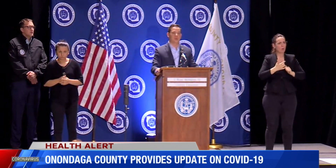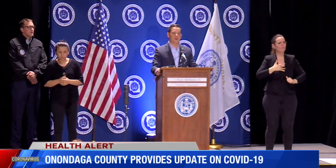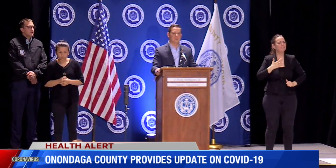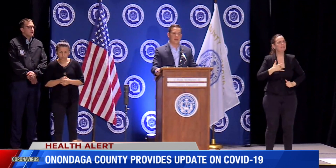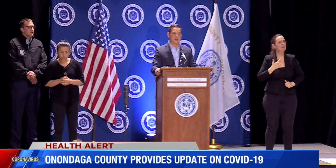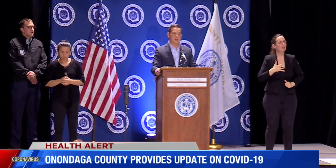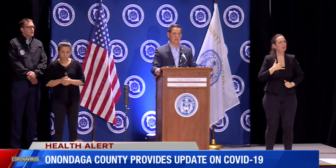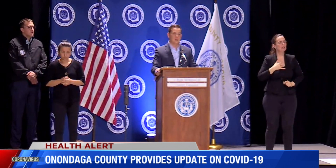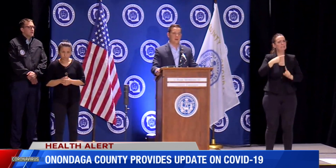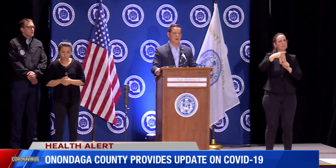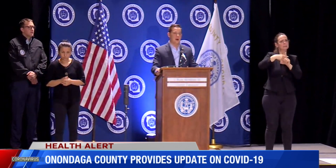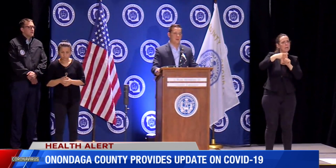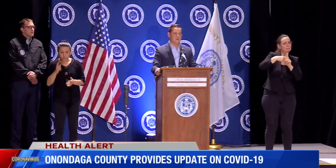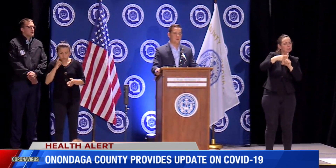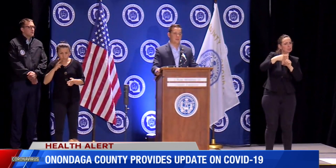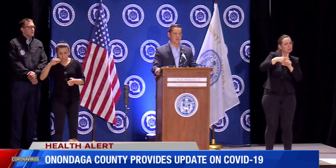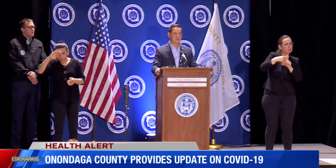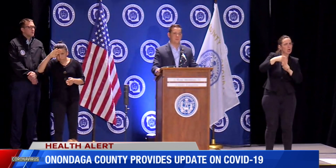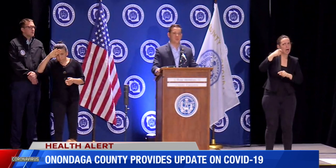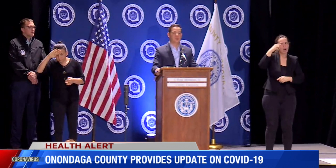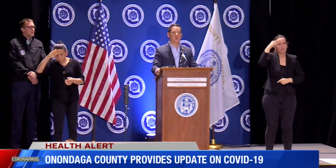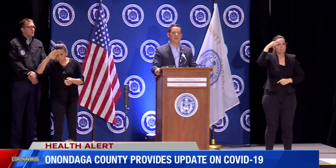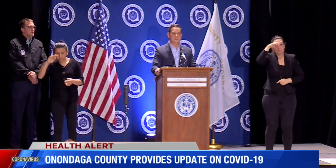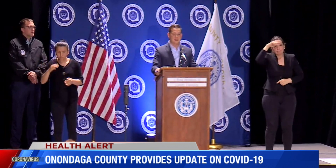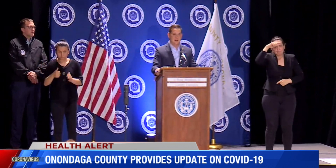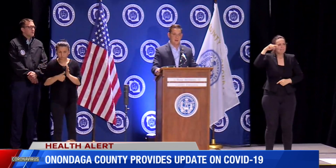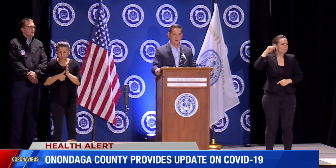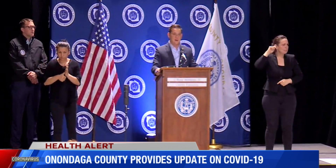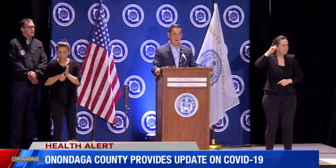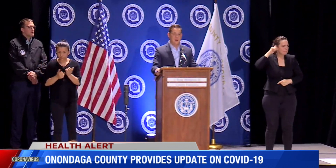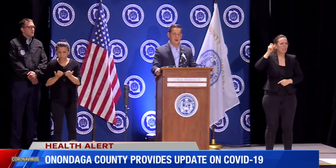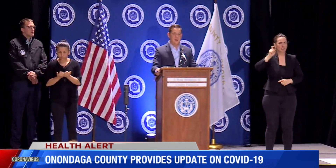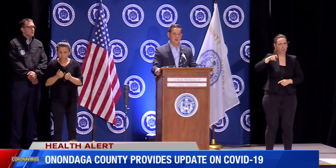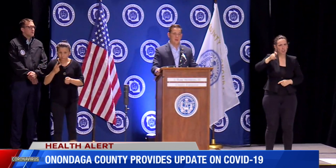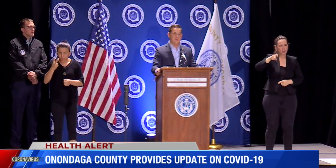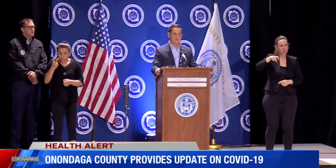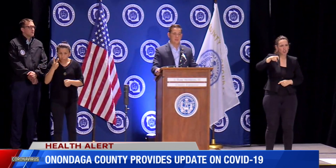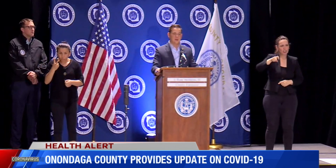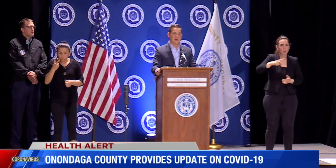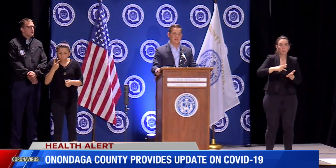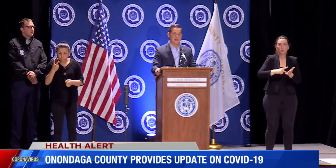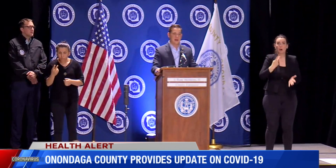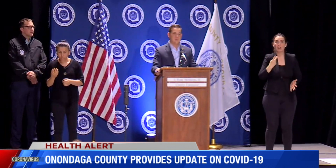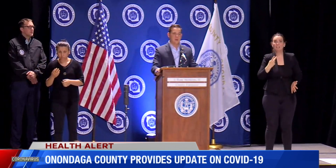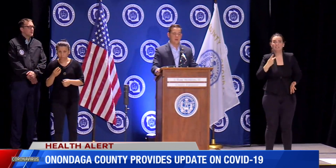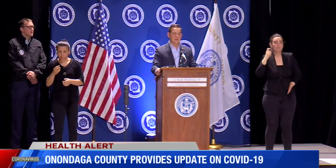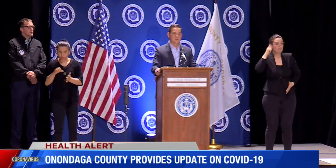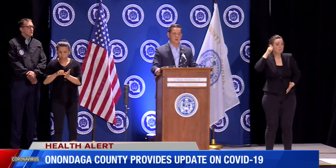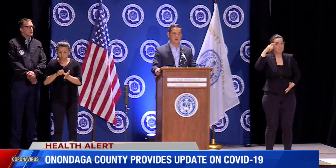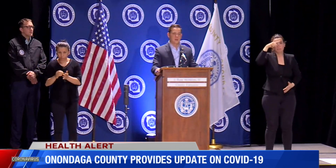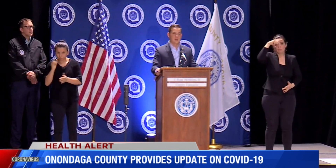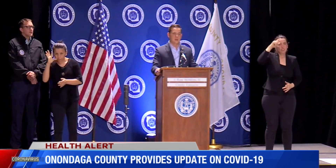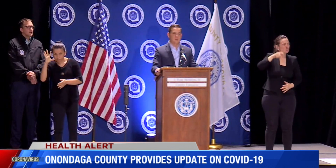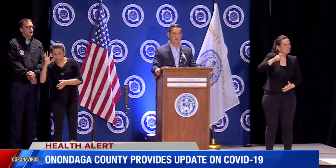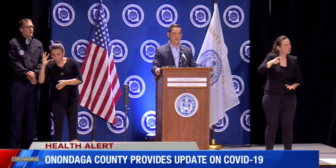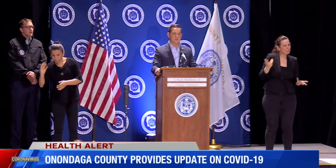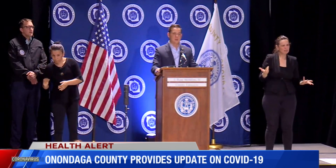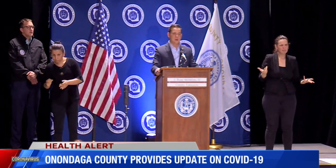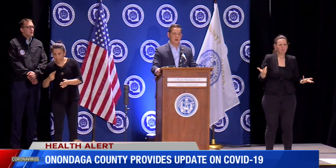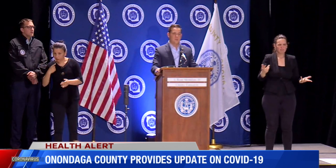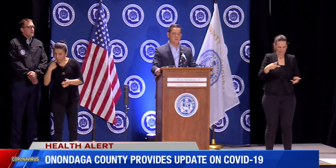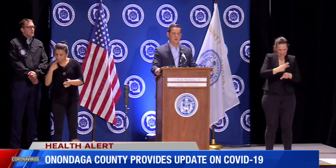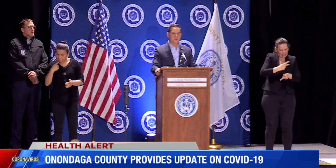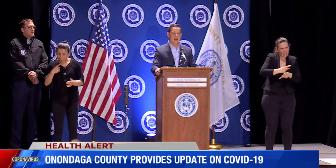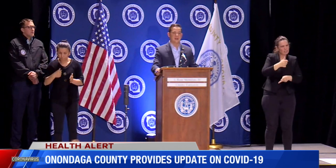your temperature daily. Take your temperature twice a day. It doesn't take a lot of time, and certainly